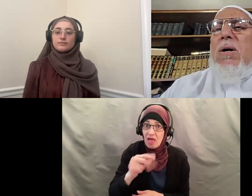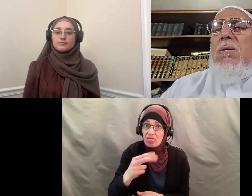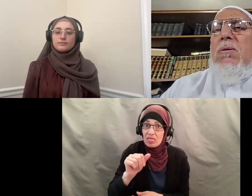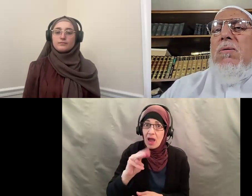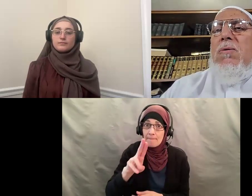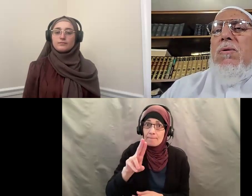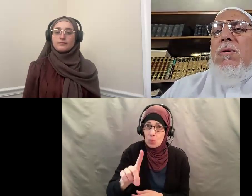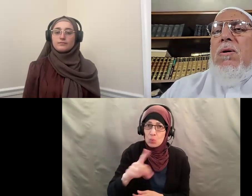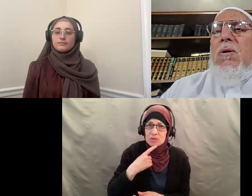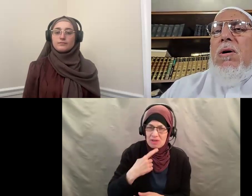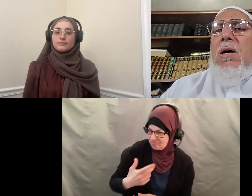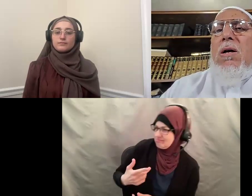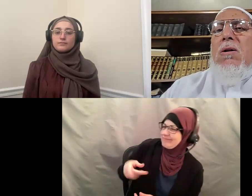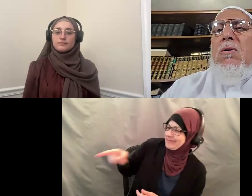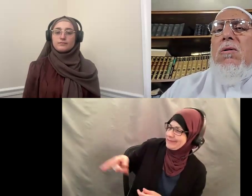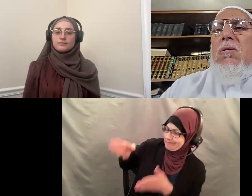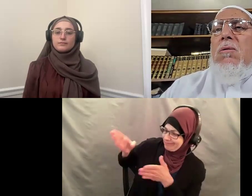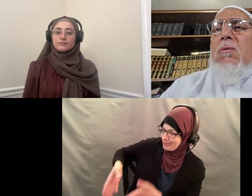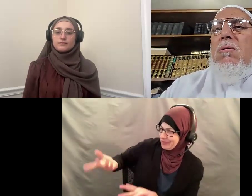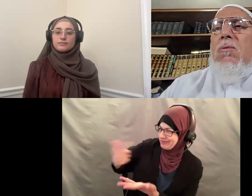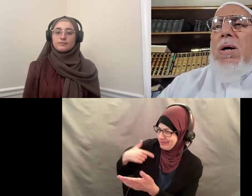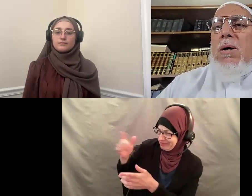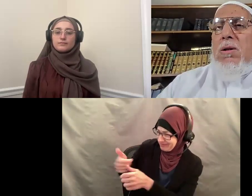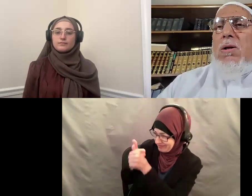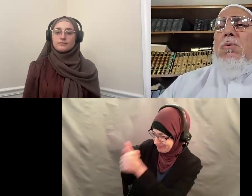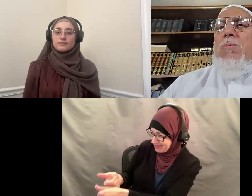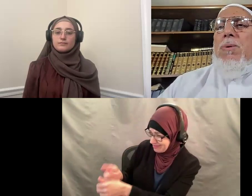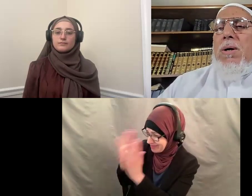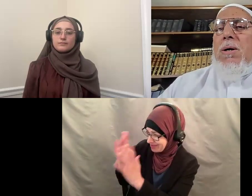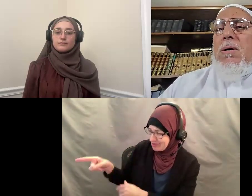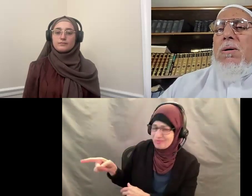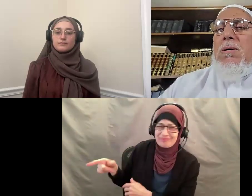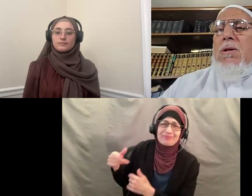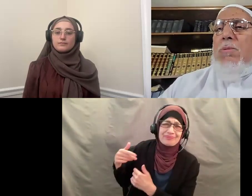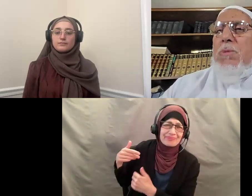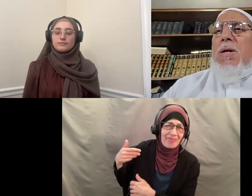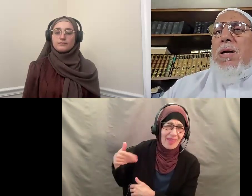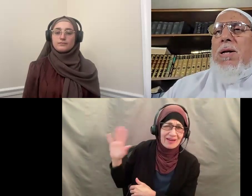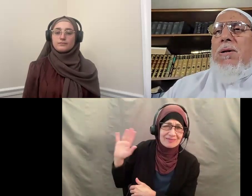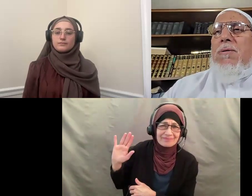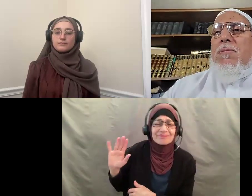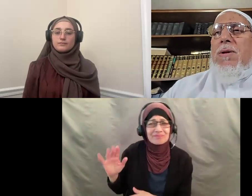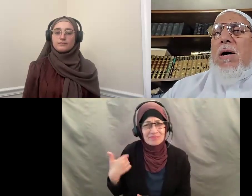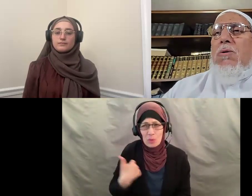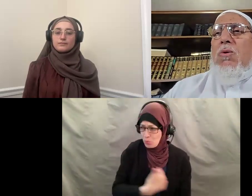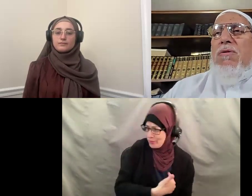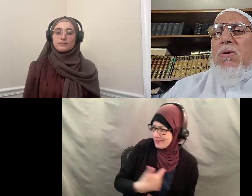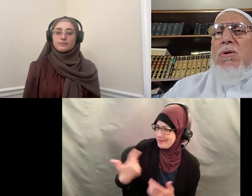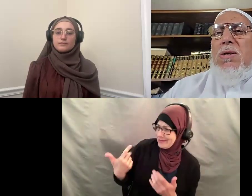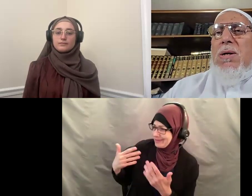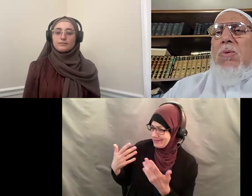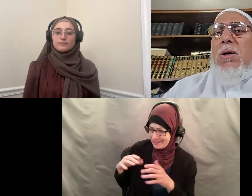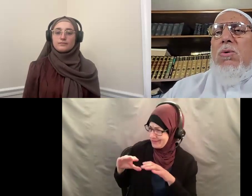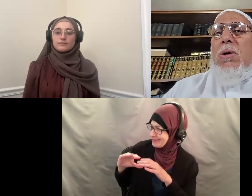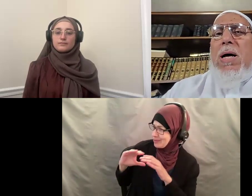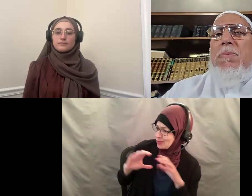should follow? And we are the group, we are the community. How could we follow